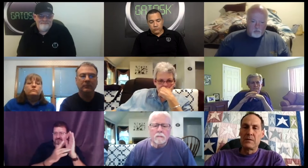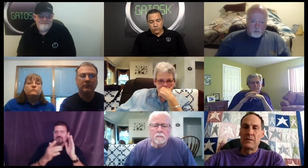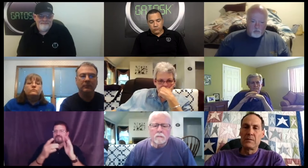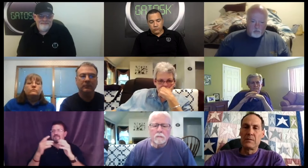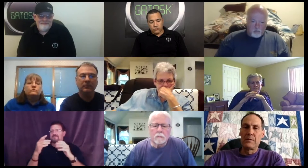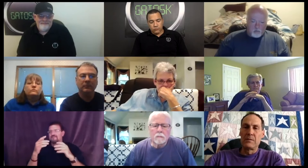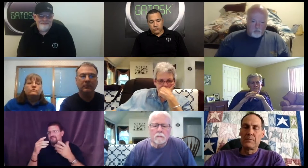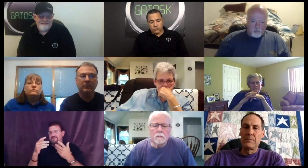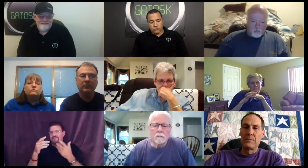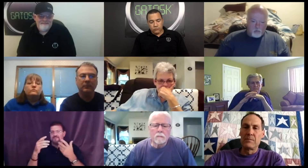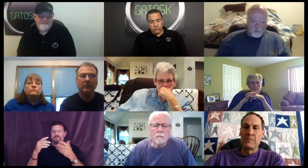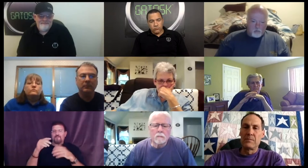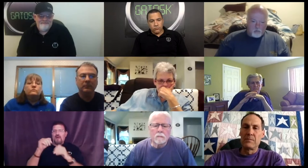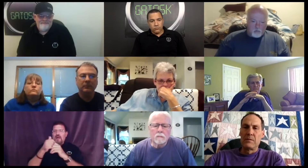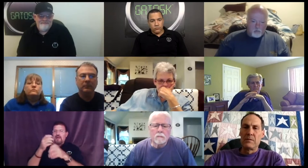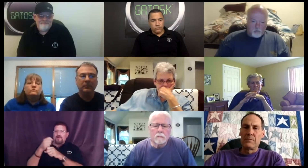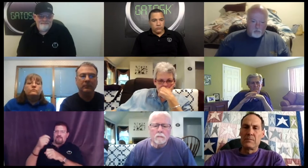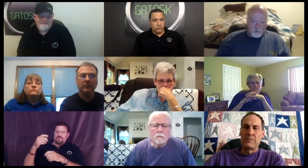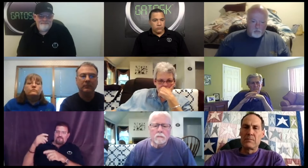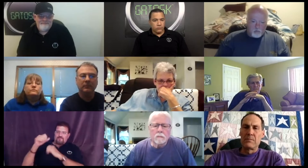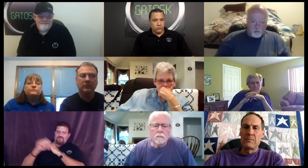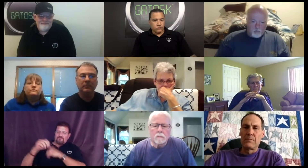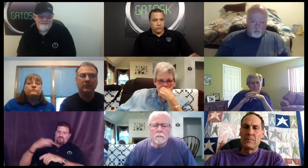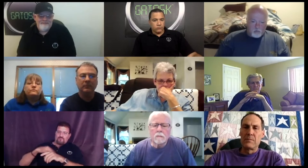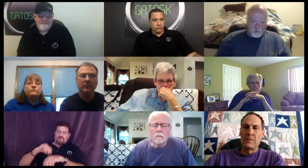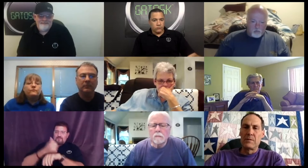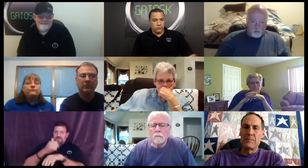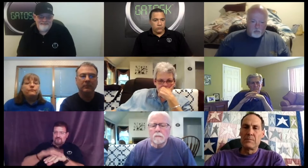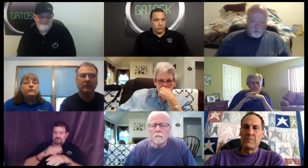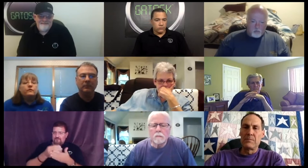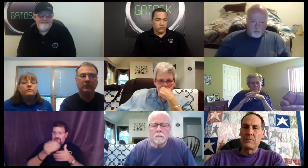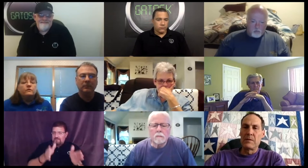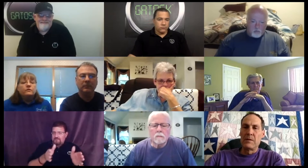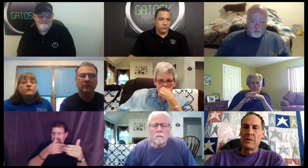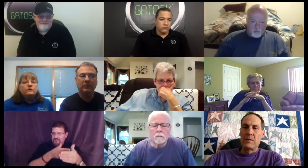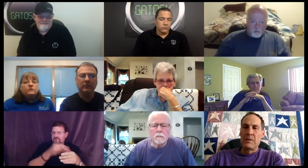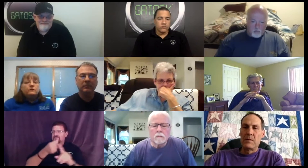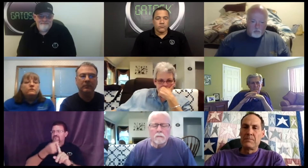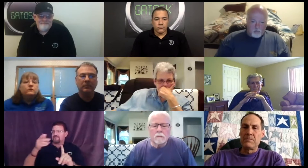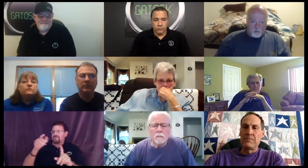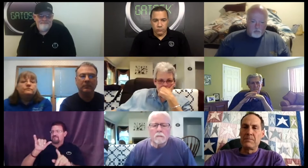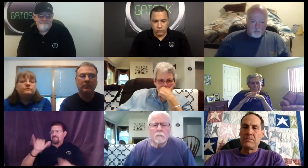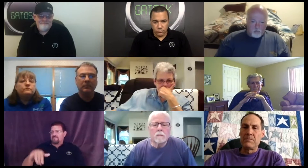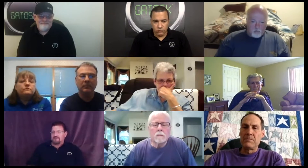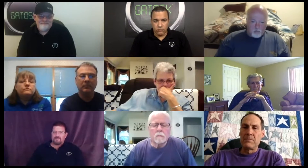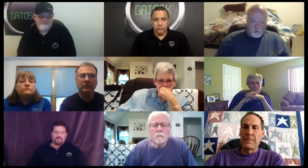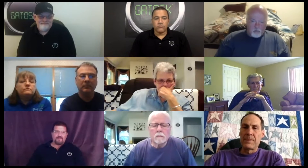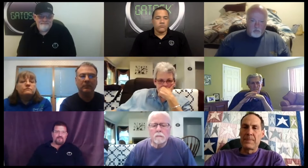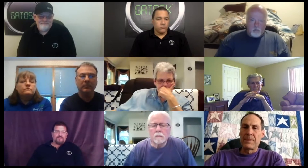and the discounts? How do we get advertising credit based on the package or